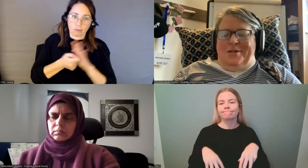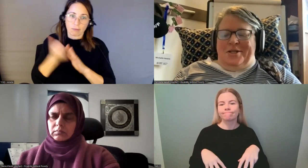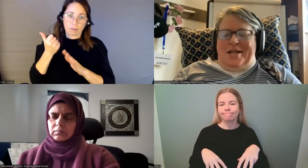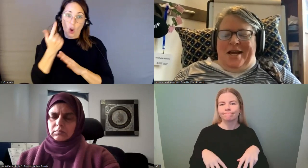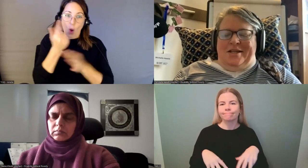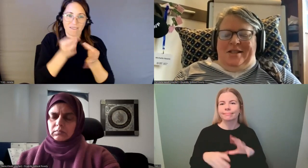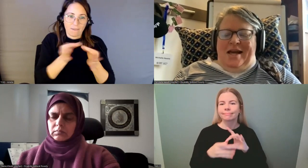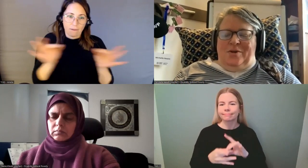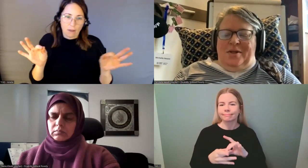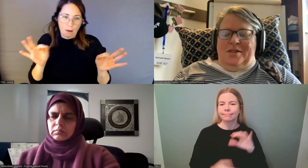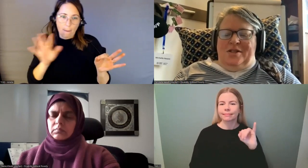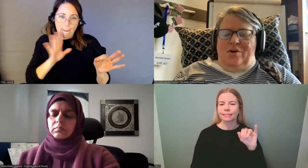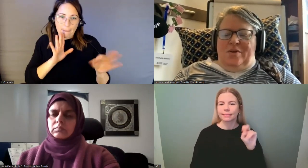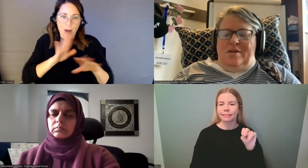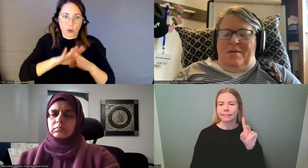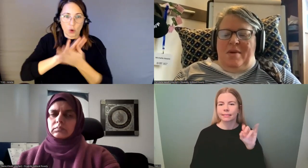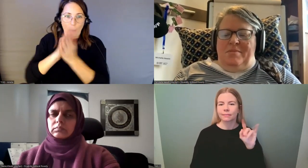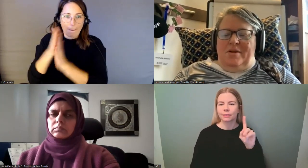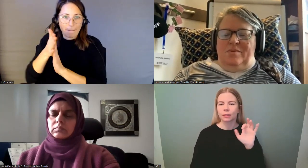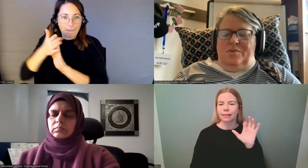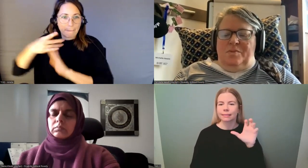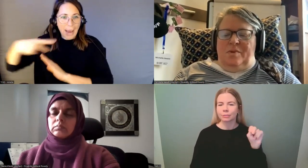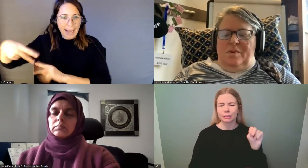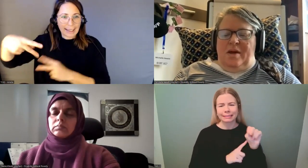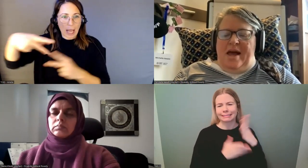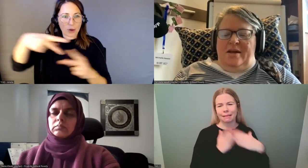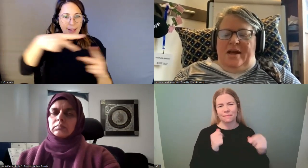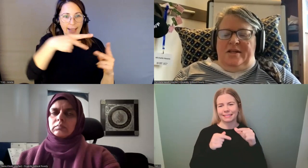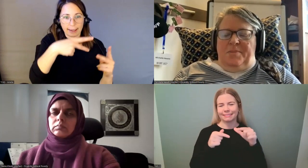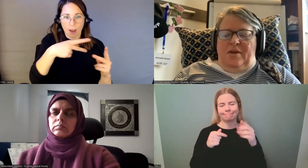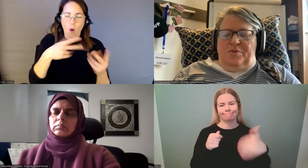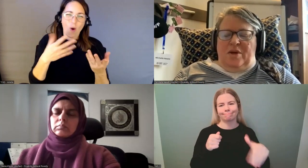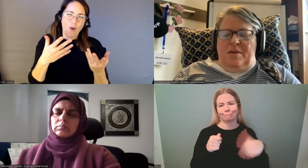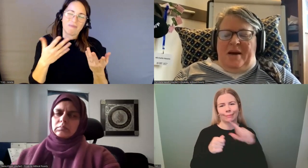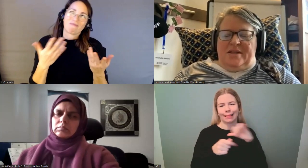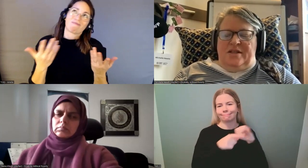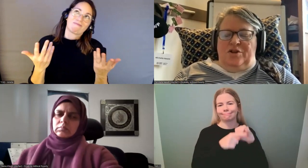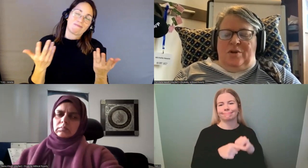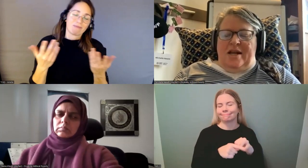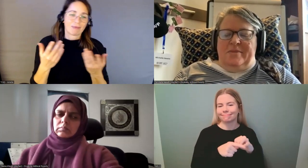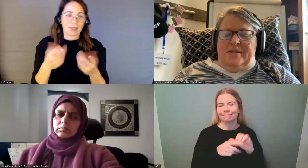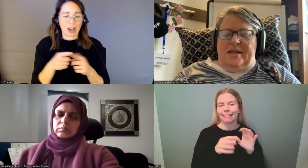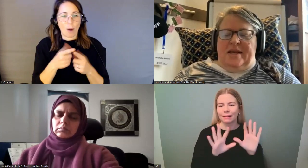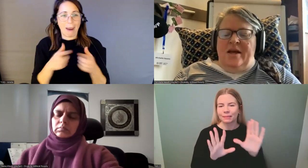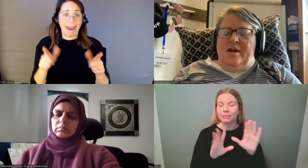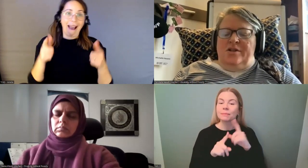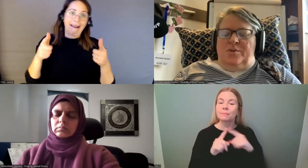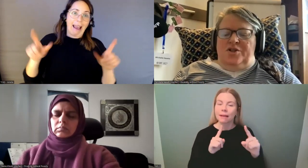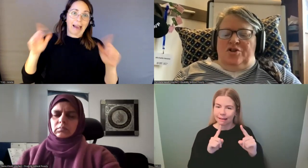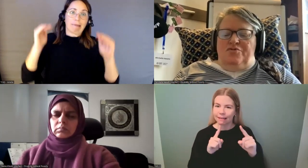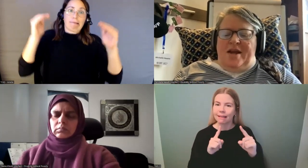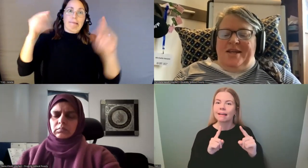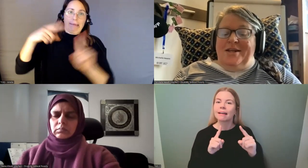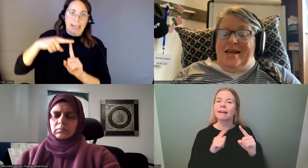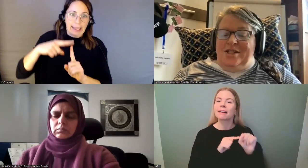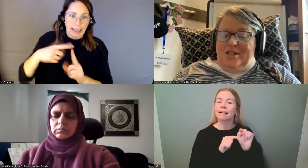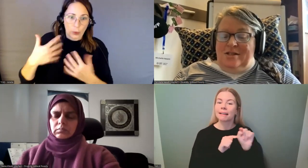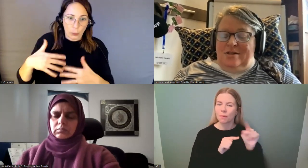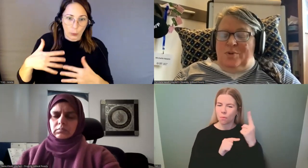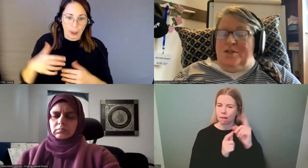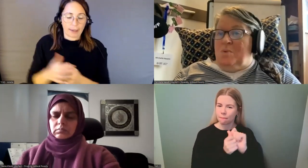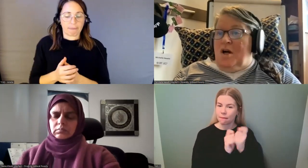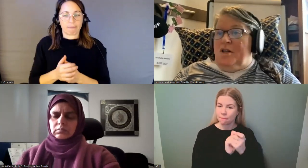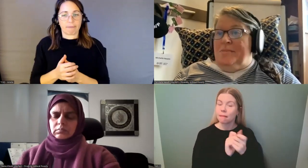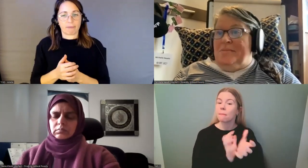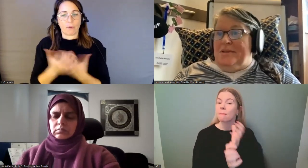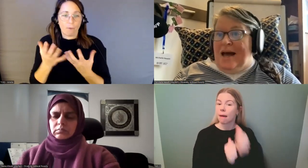This is such technical language. So the amendment and NDP3 passed unanimously to ensure